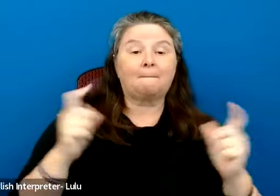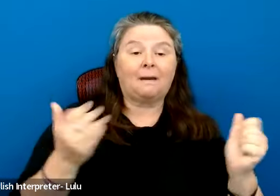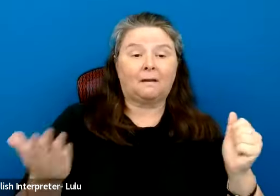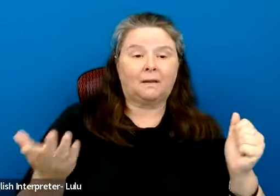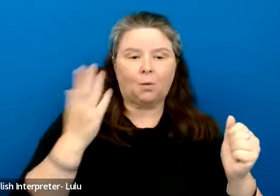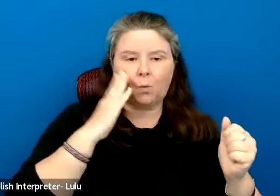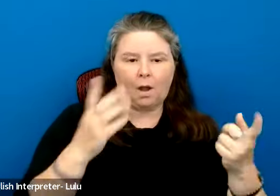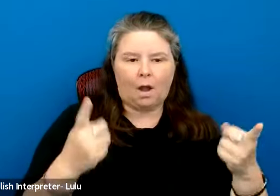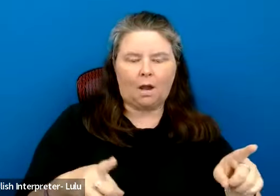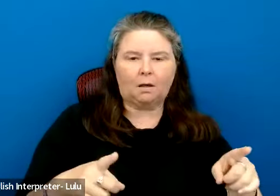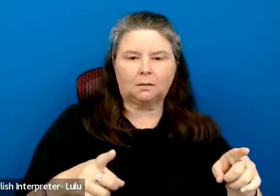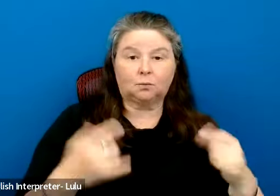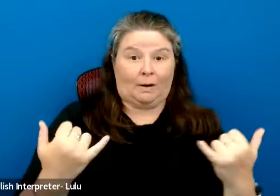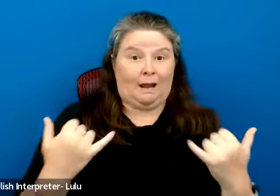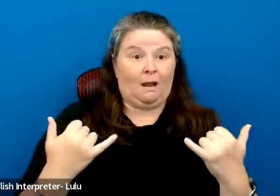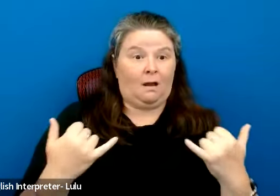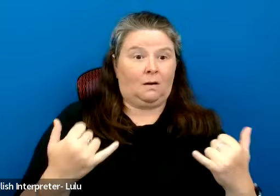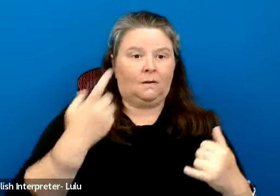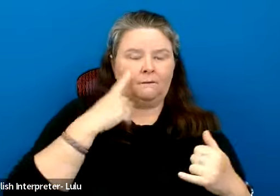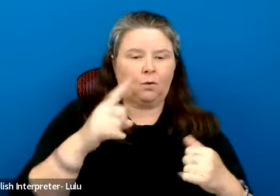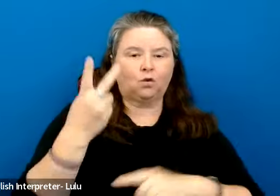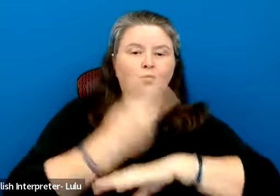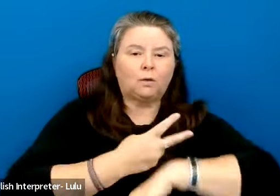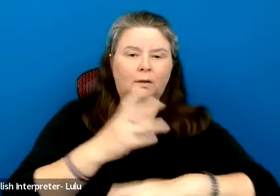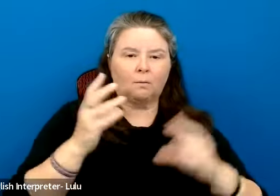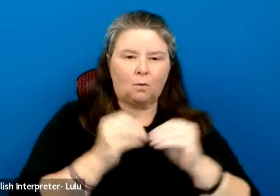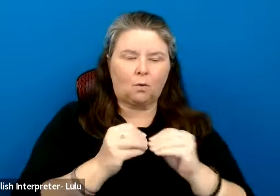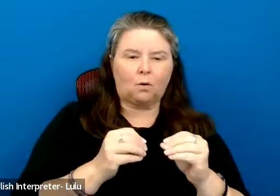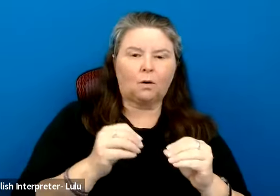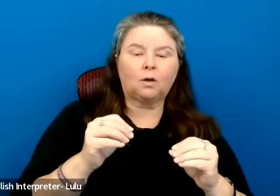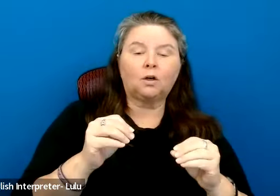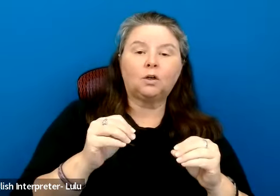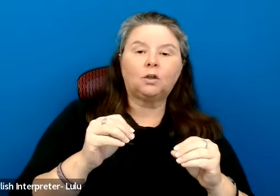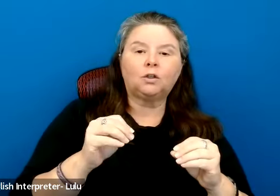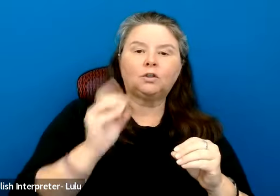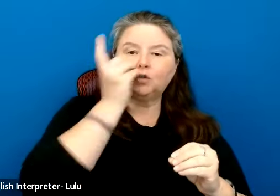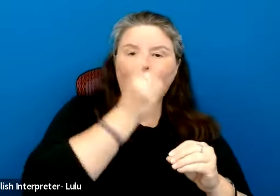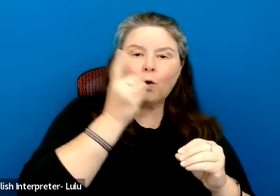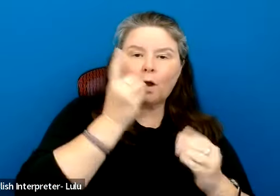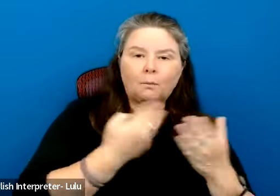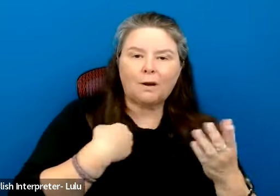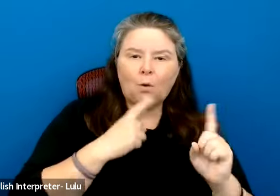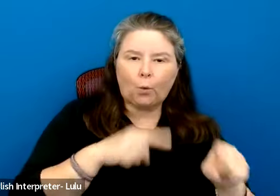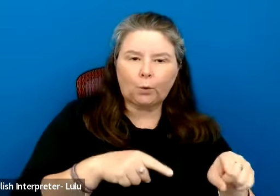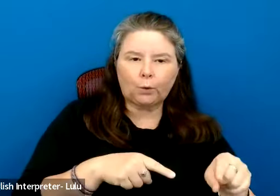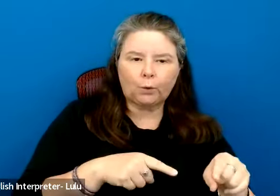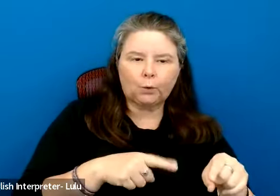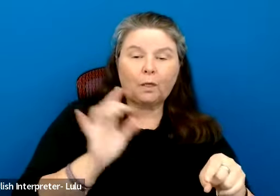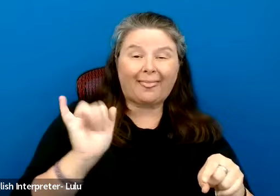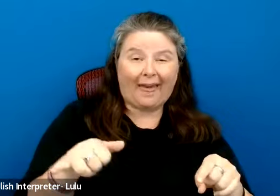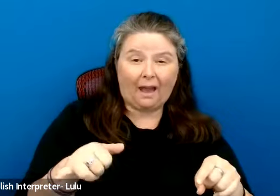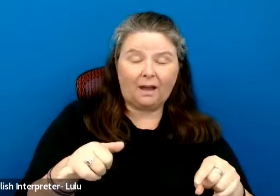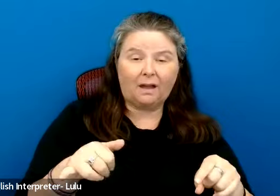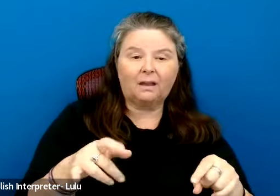going on right this second for 2 more days, we have the Krispy Kreme fundraiser. This